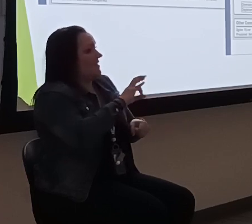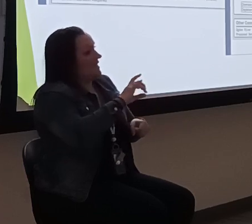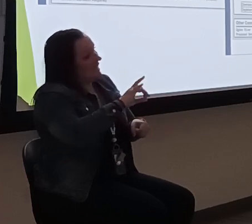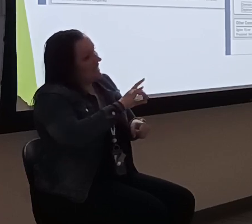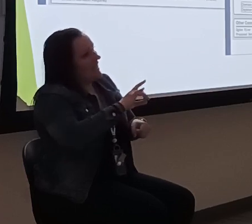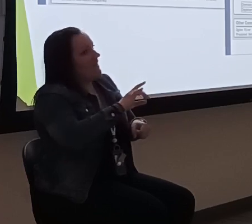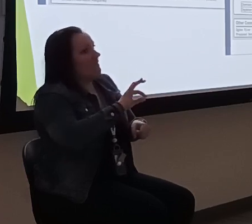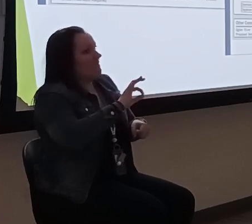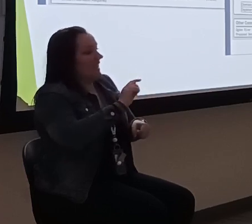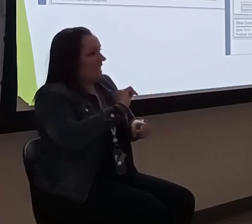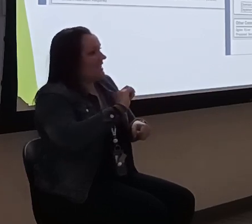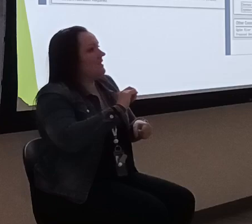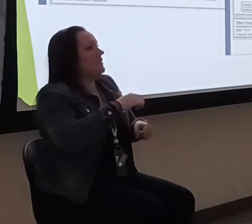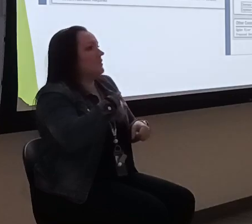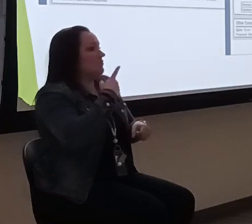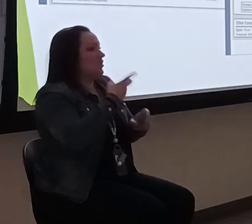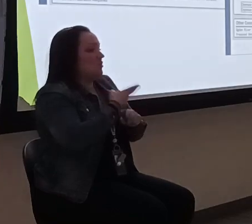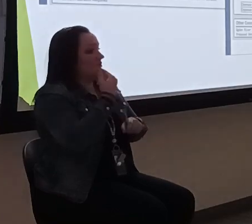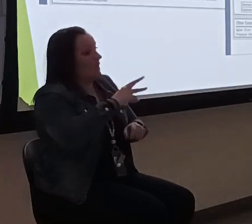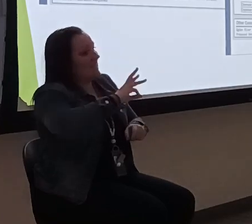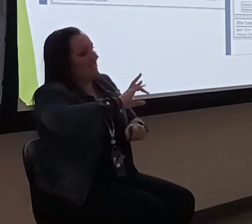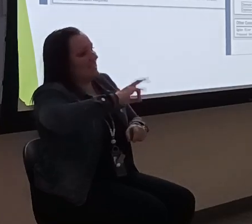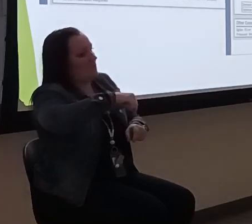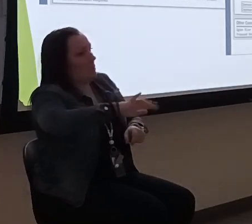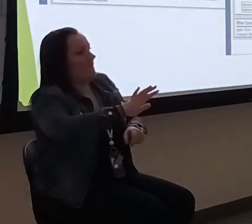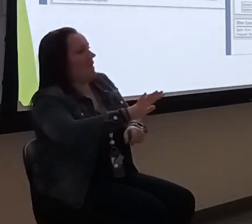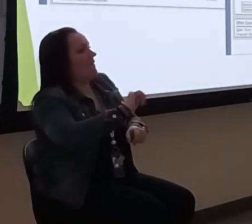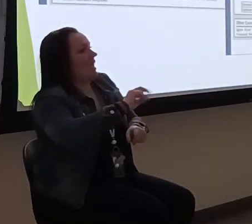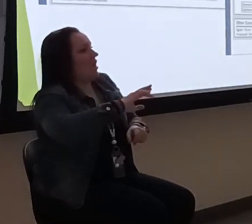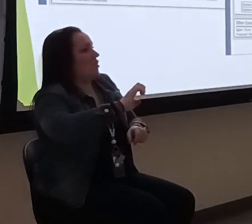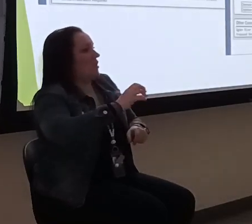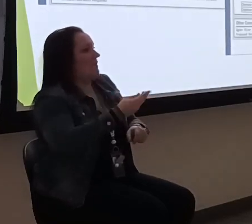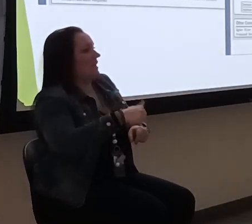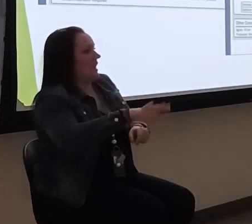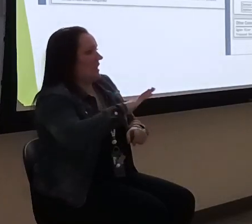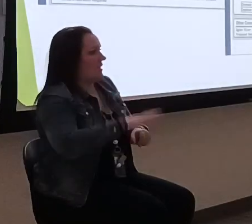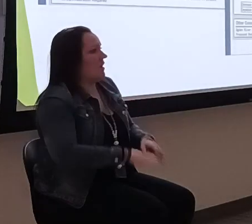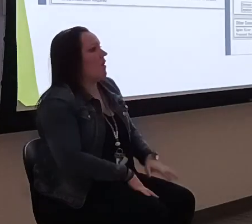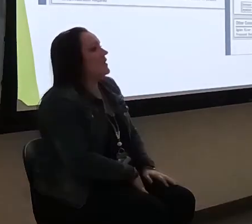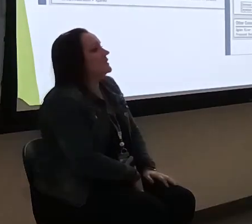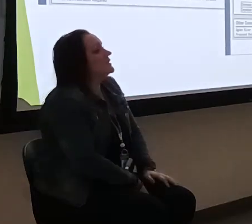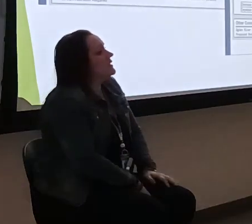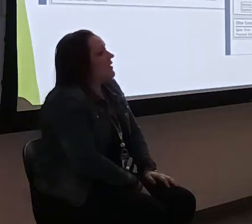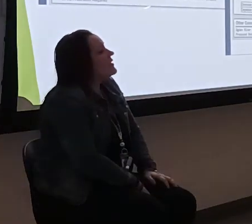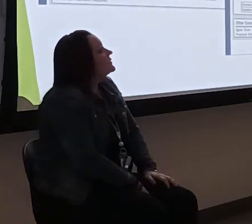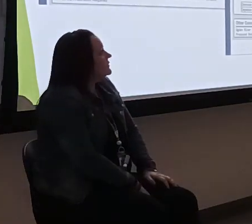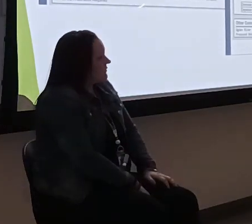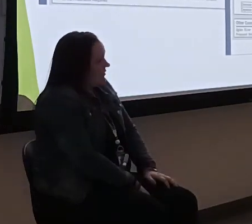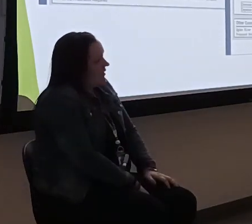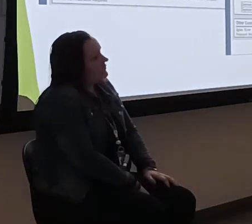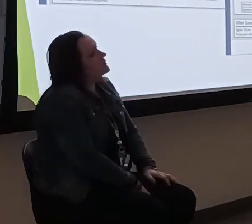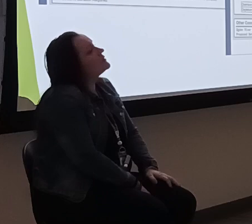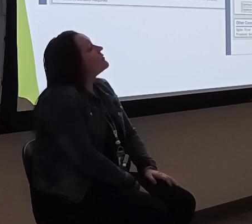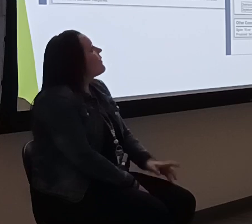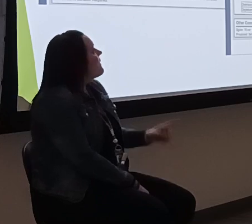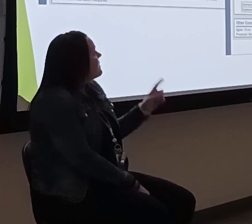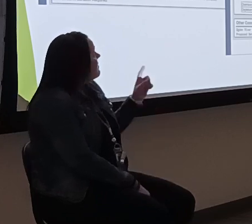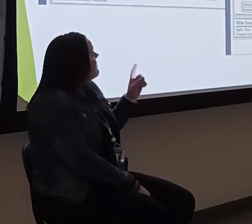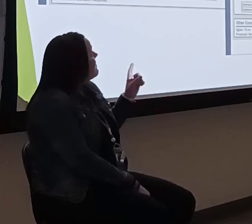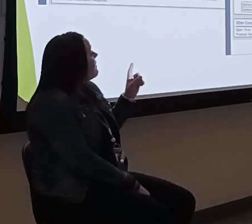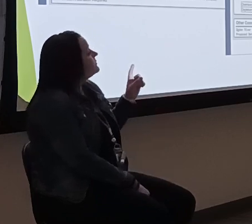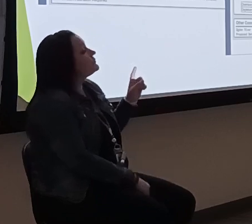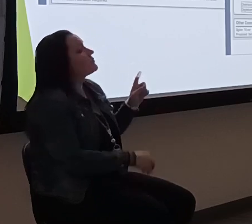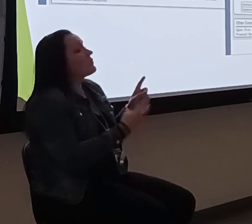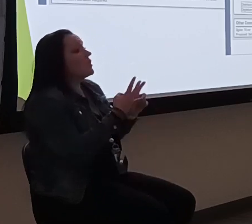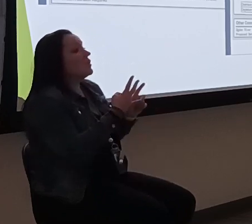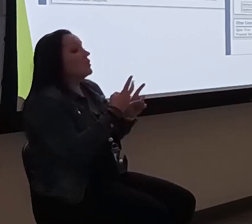67.5 acres of land. I hope that makes sense. Here we've got the 2 points of diversion, your